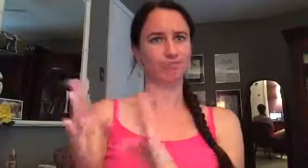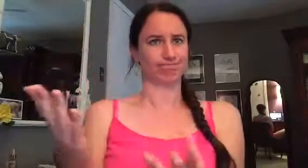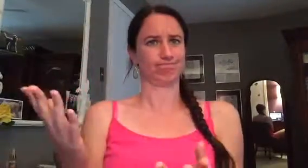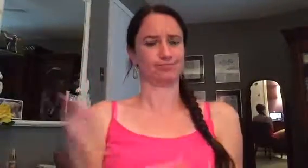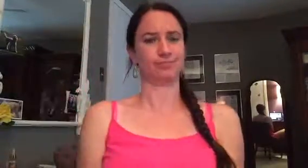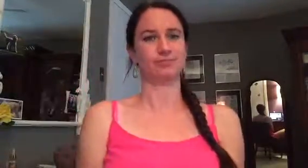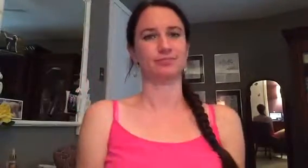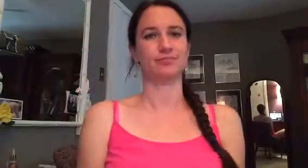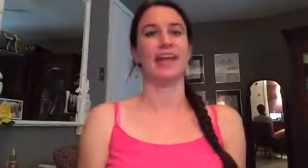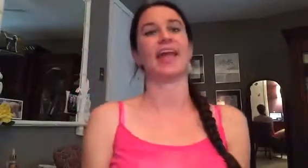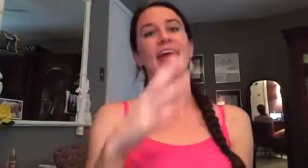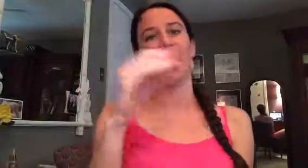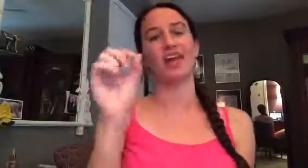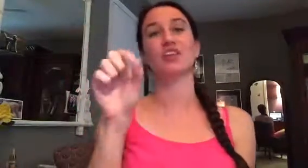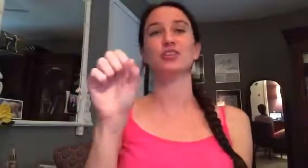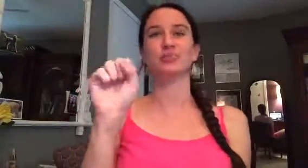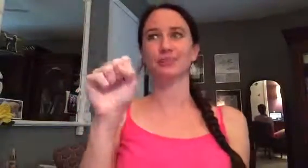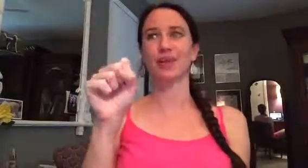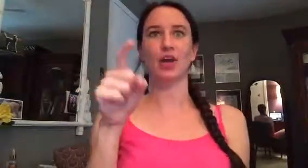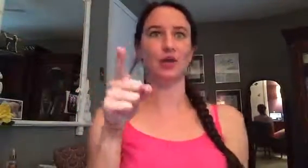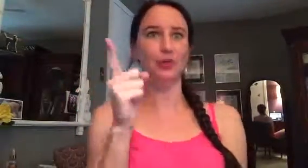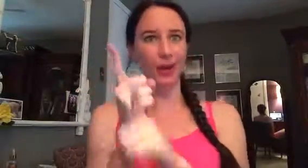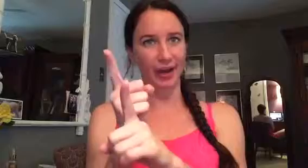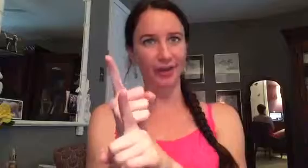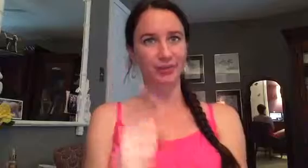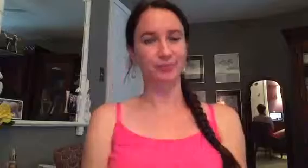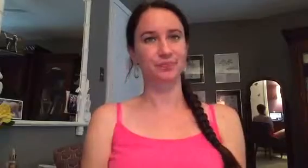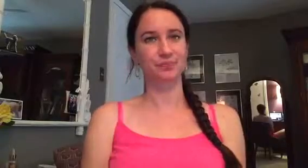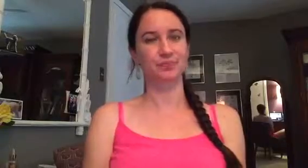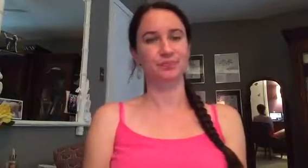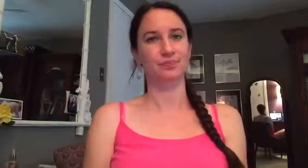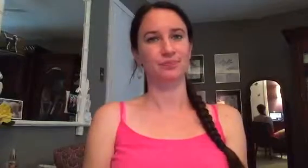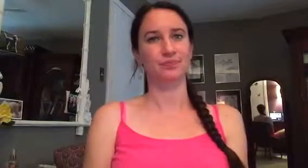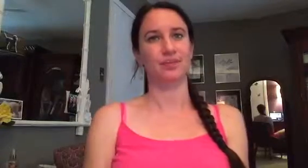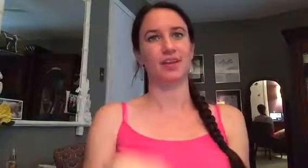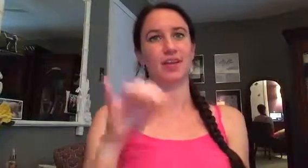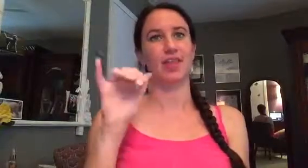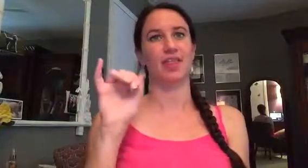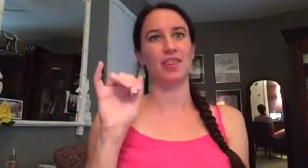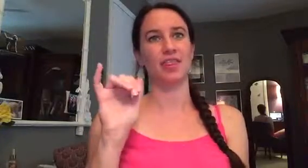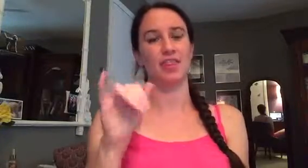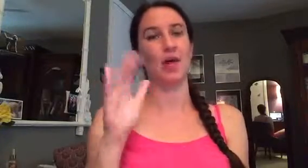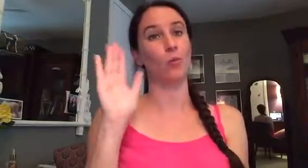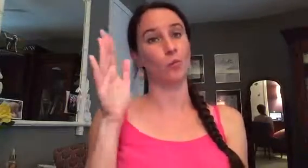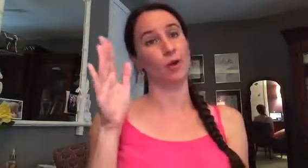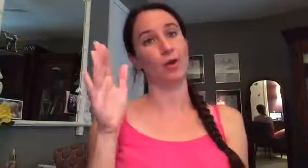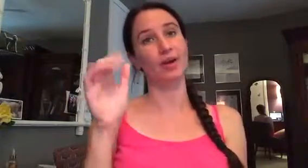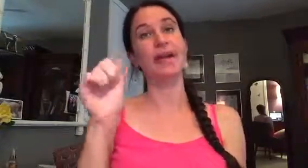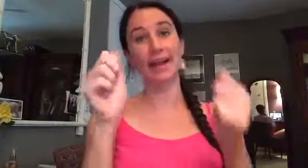And you're right. That could complicate your calculations somewhat.